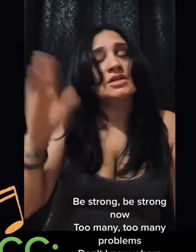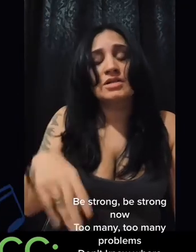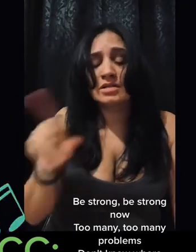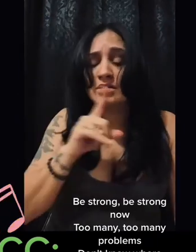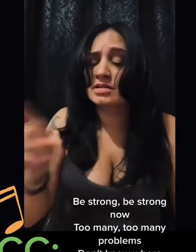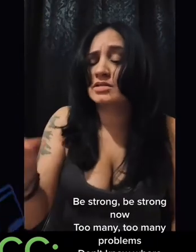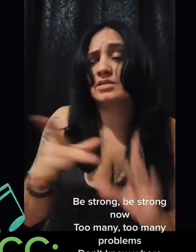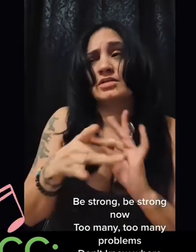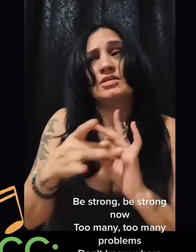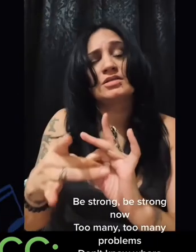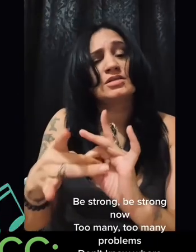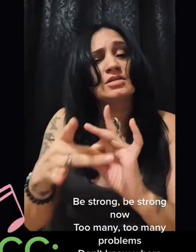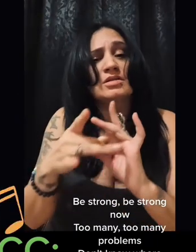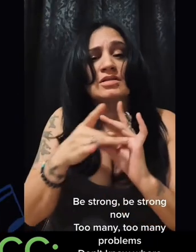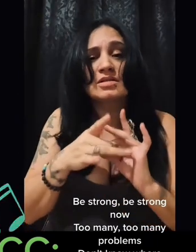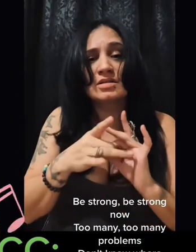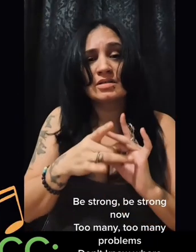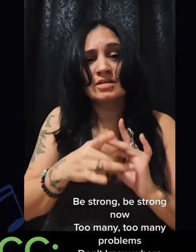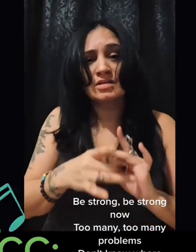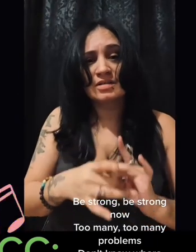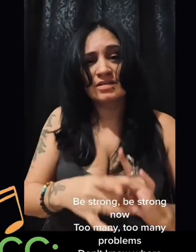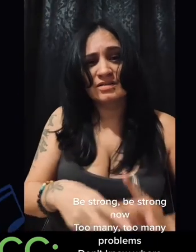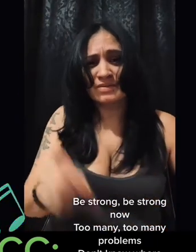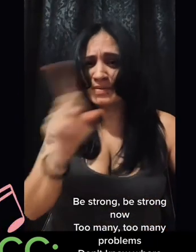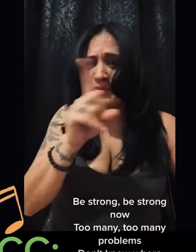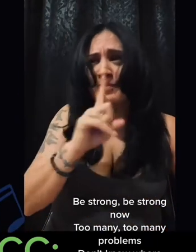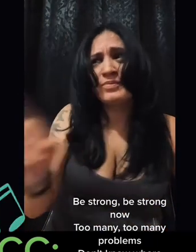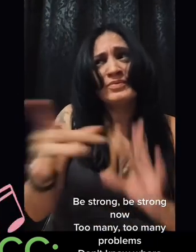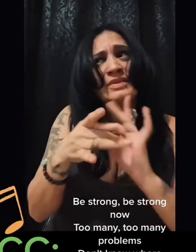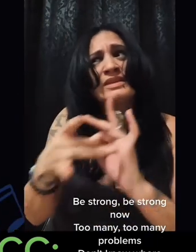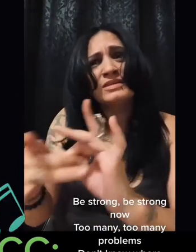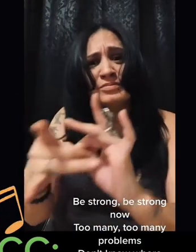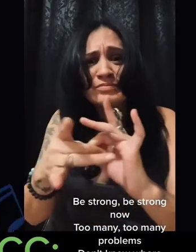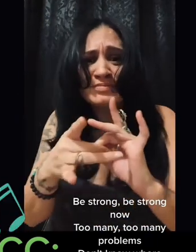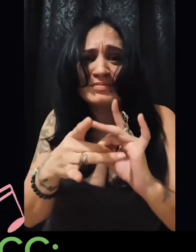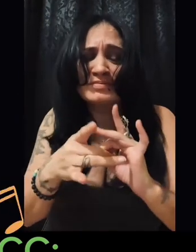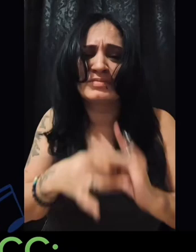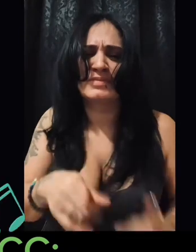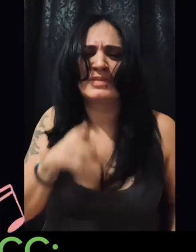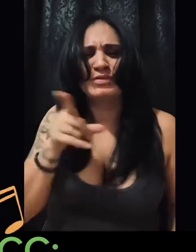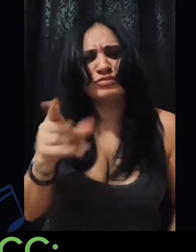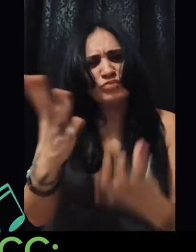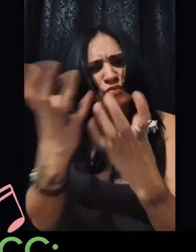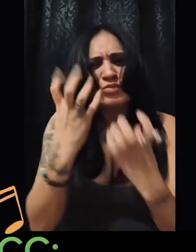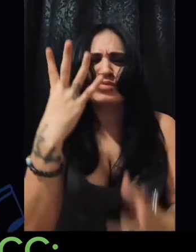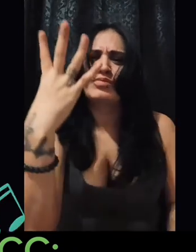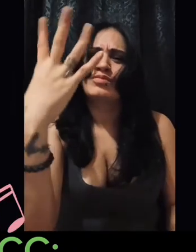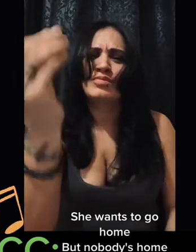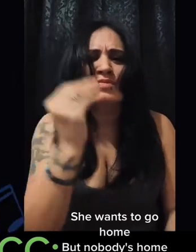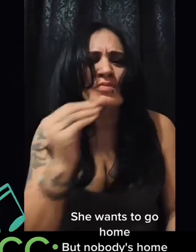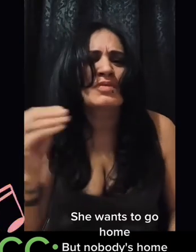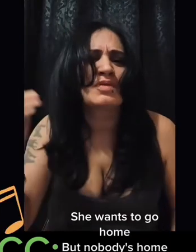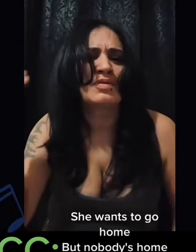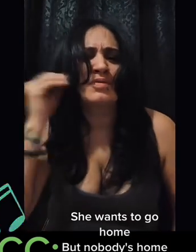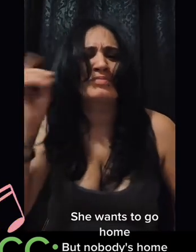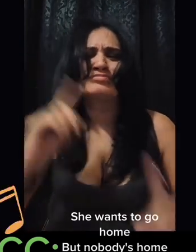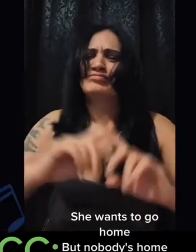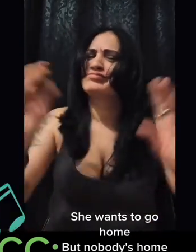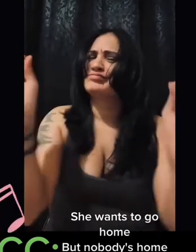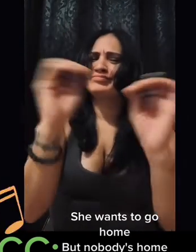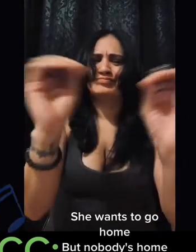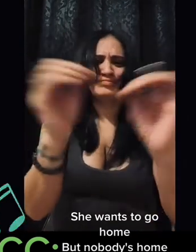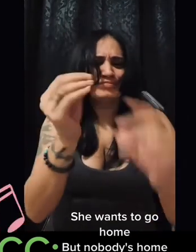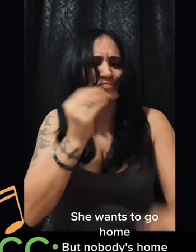Don't know where she belongs Where she belongs She wants to go